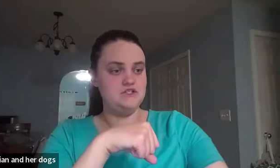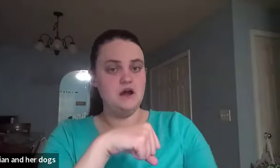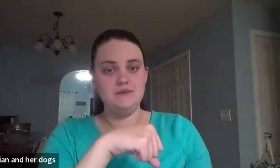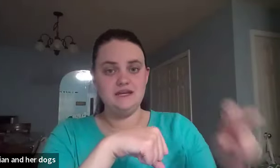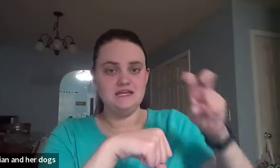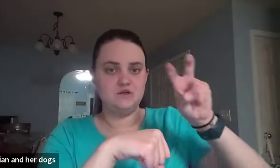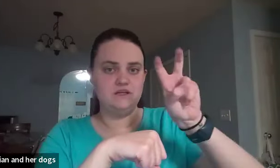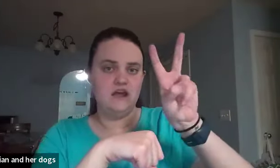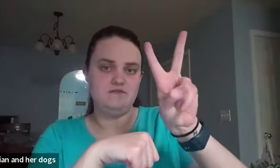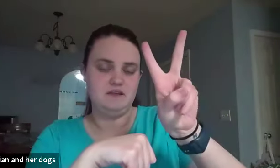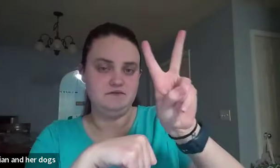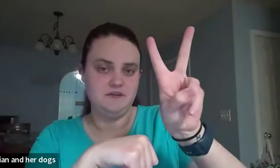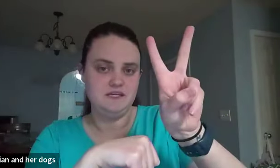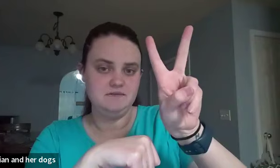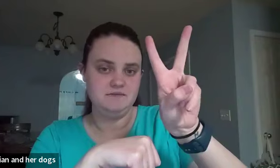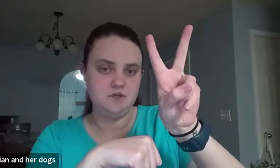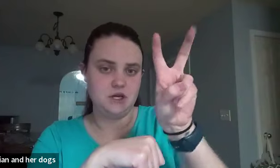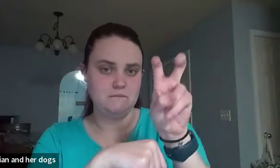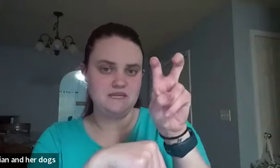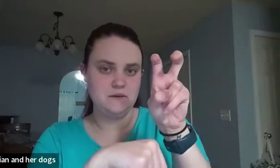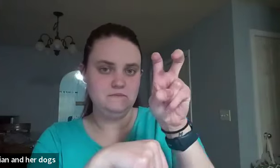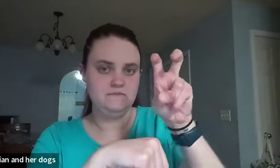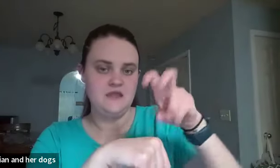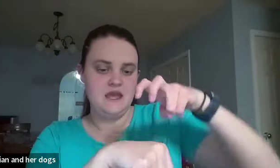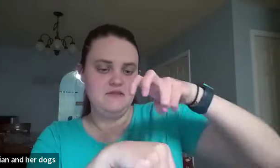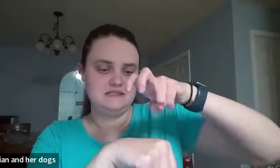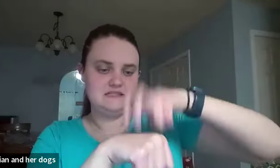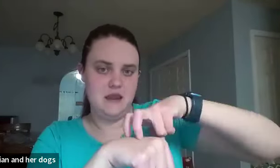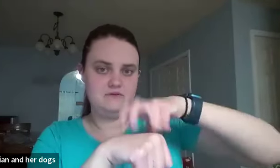your dominant is going to have like a V. You're going to bend them and then tap.